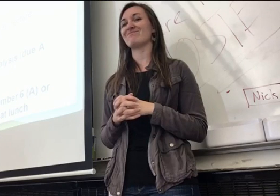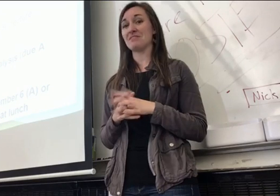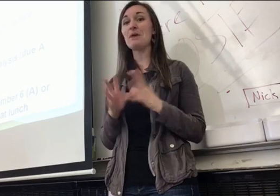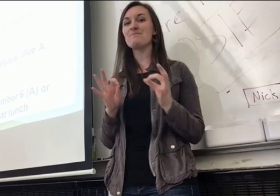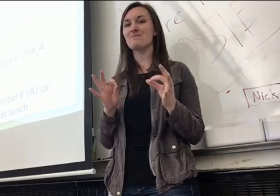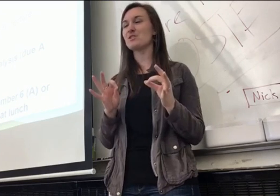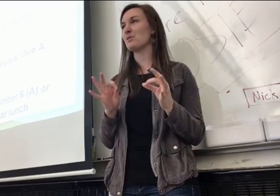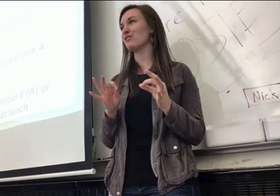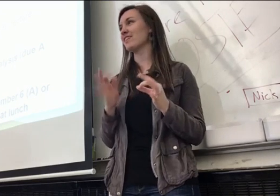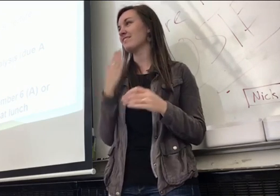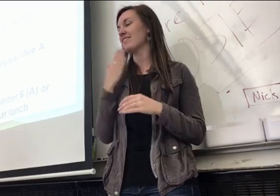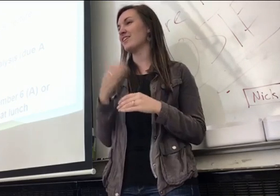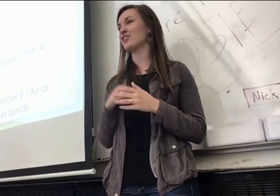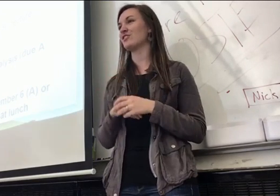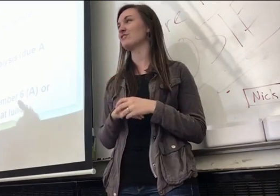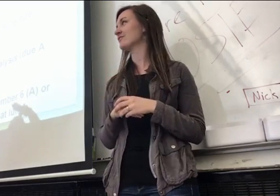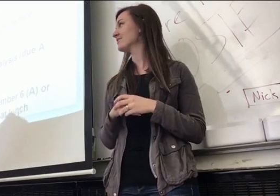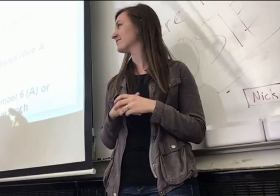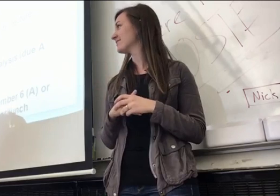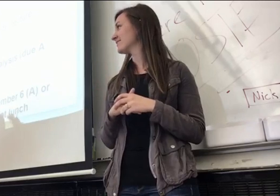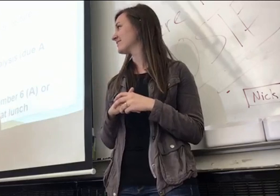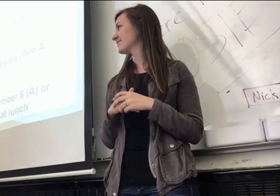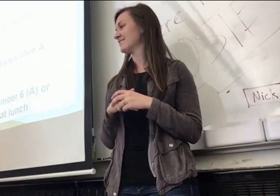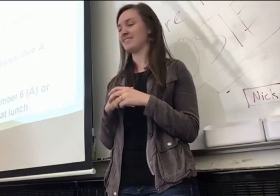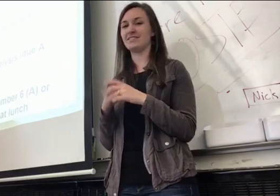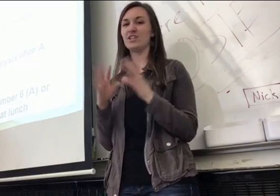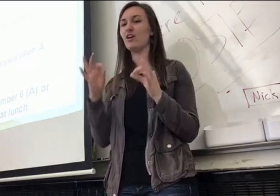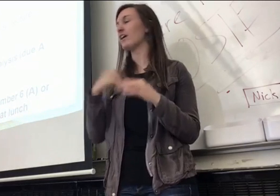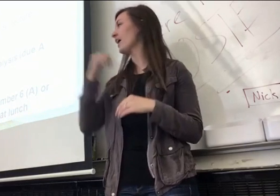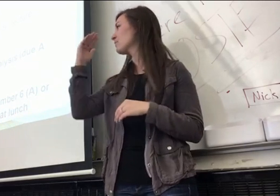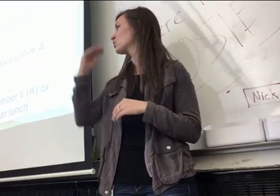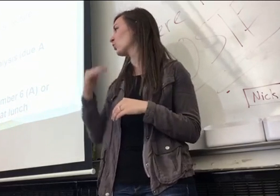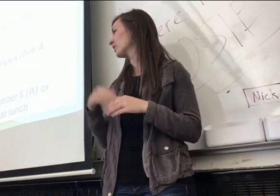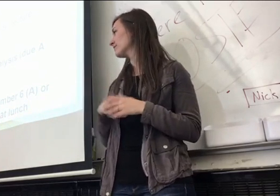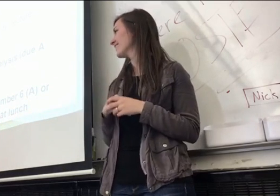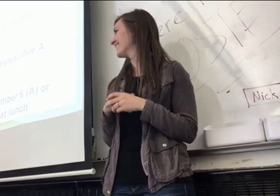That's still good? Yes. Okay, perfect. I wasn't sure if it was too low for your head.